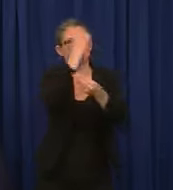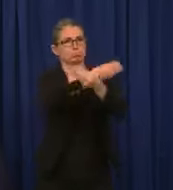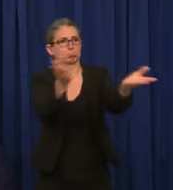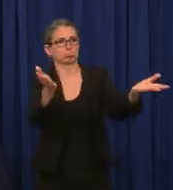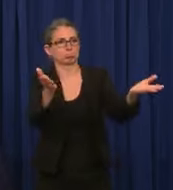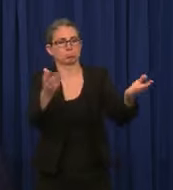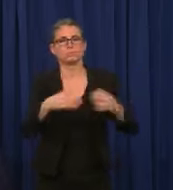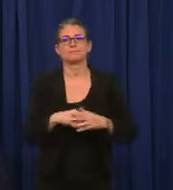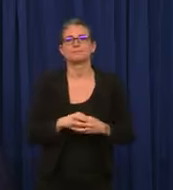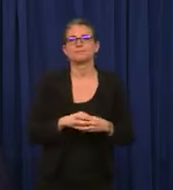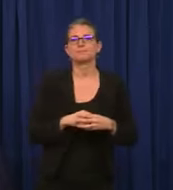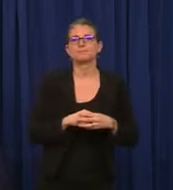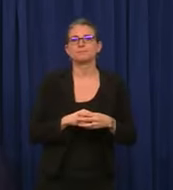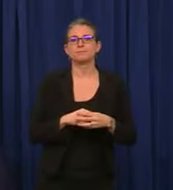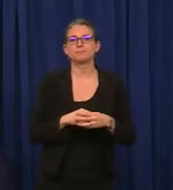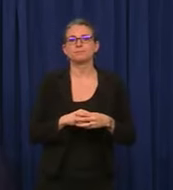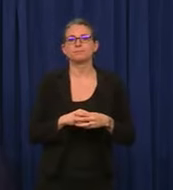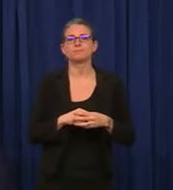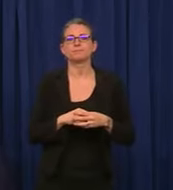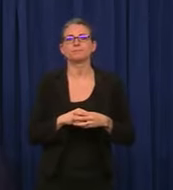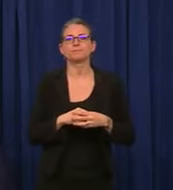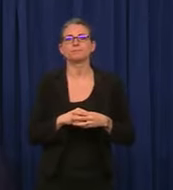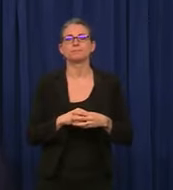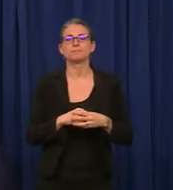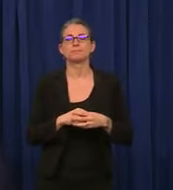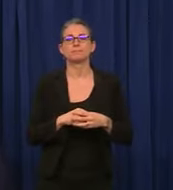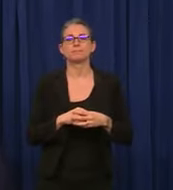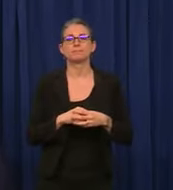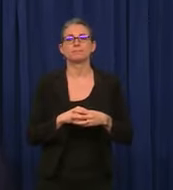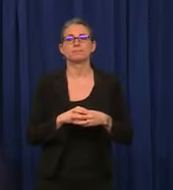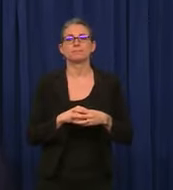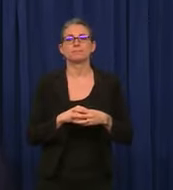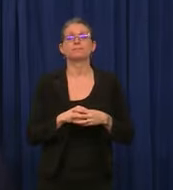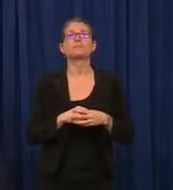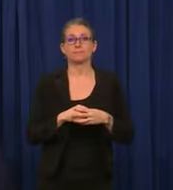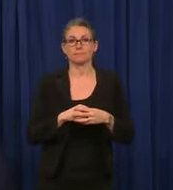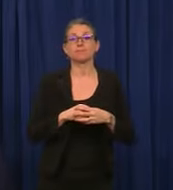I'd like to turn now to a brief update on laboratory testing.